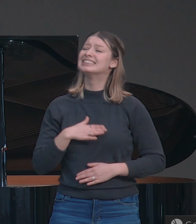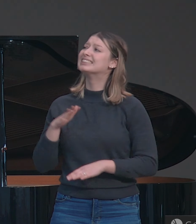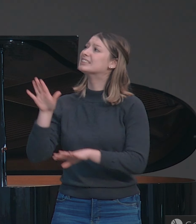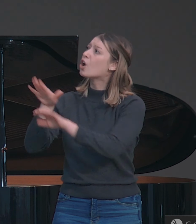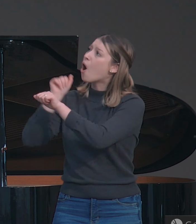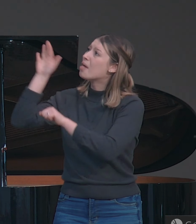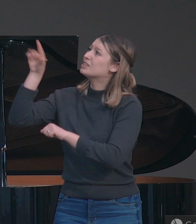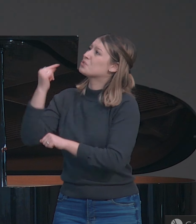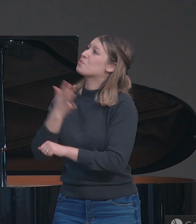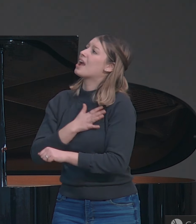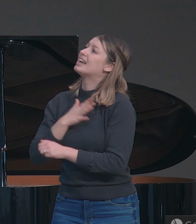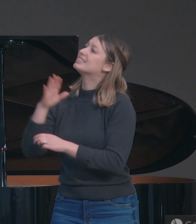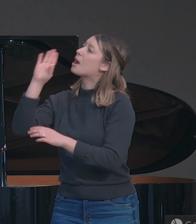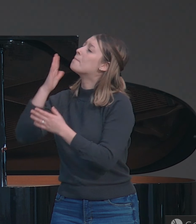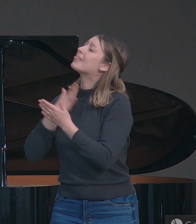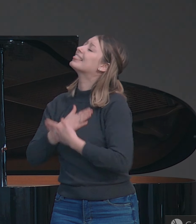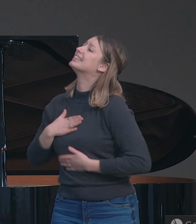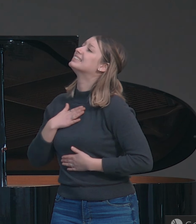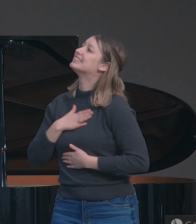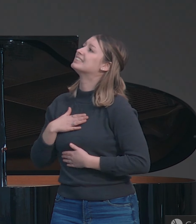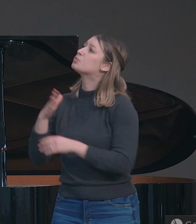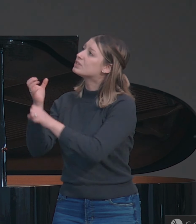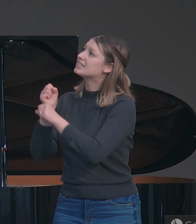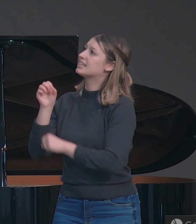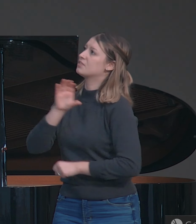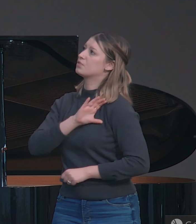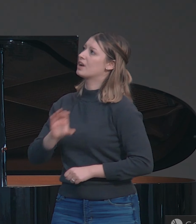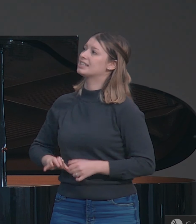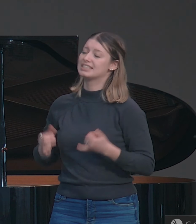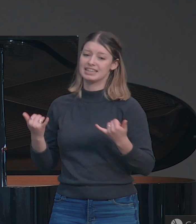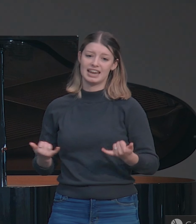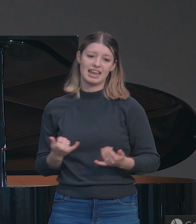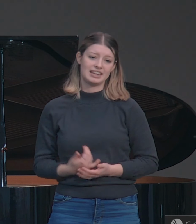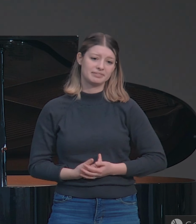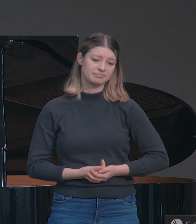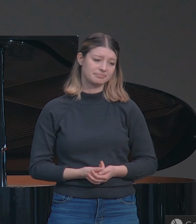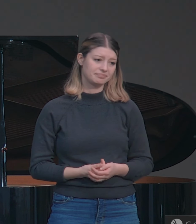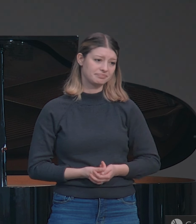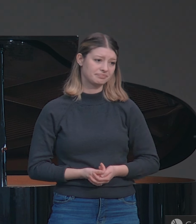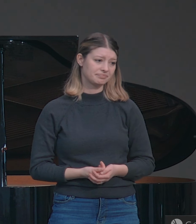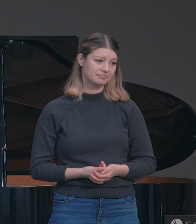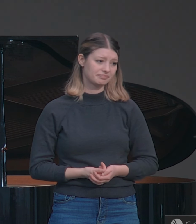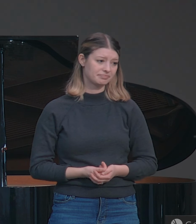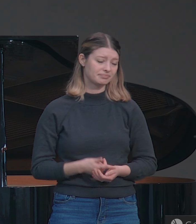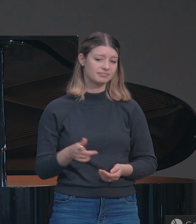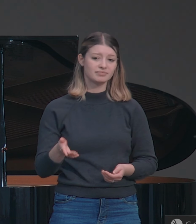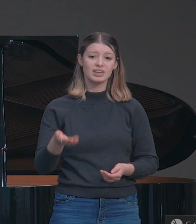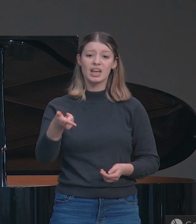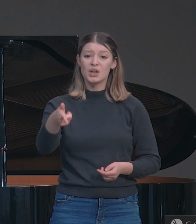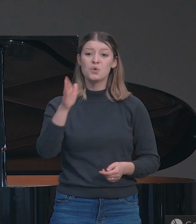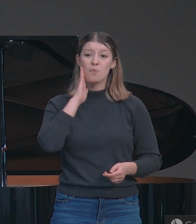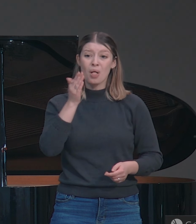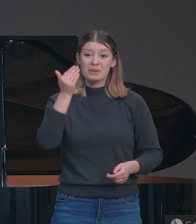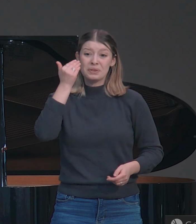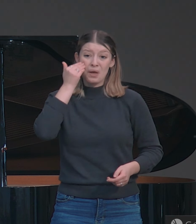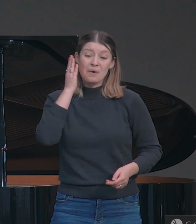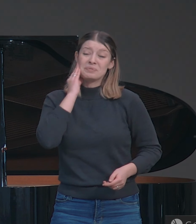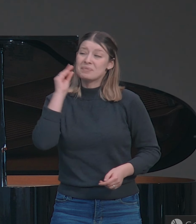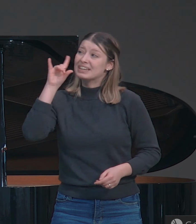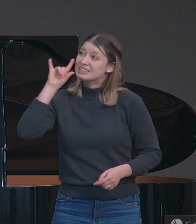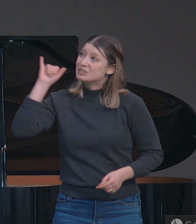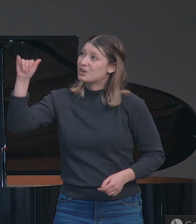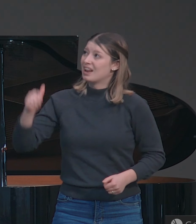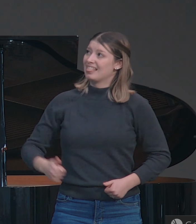mercy of God and receive Christ today. And know eternal life.